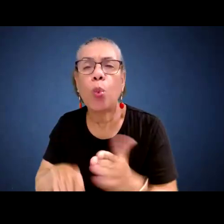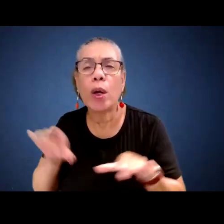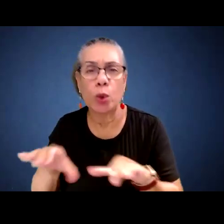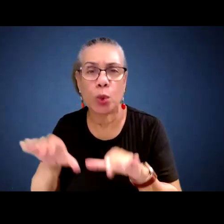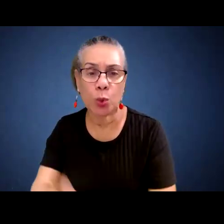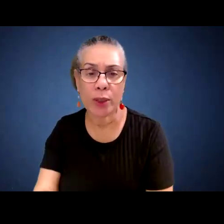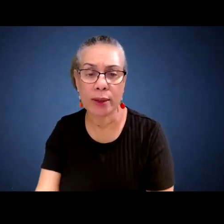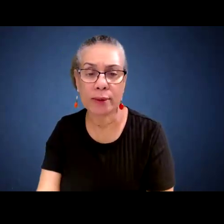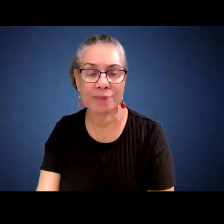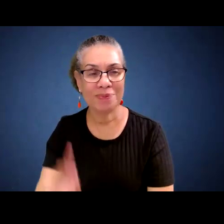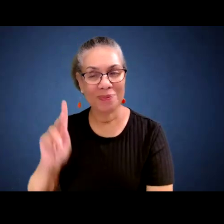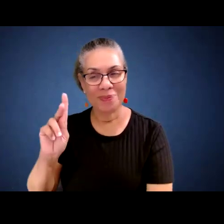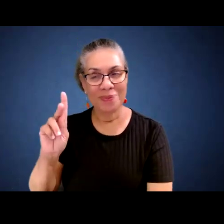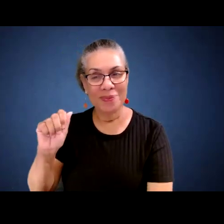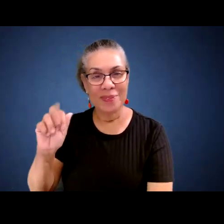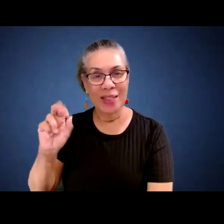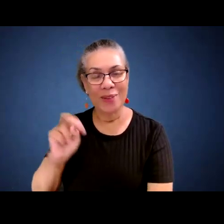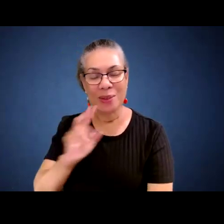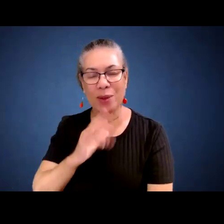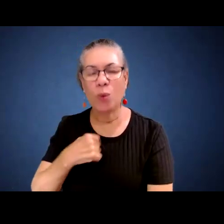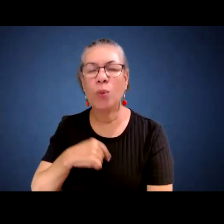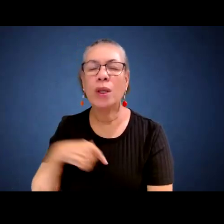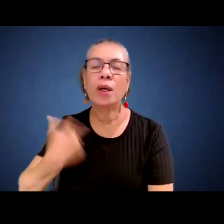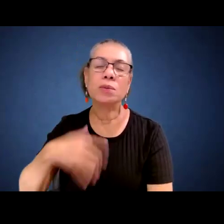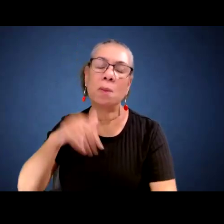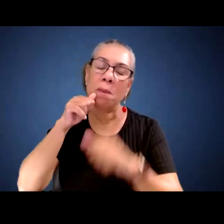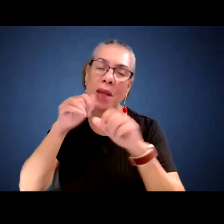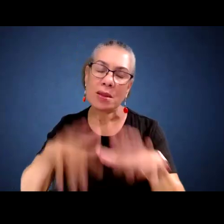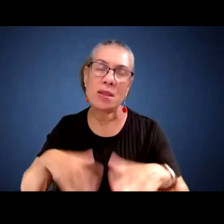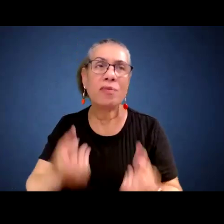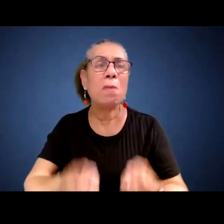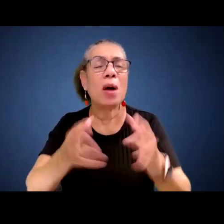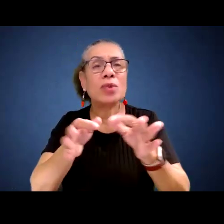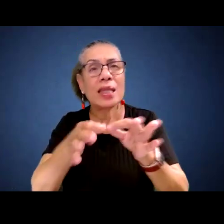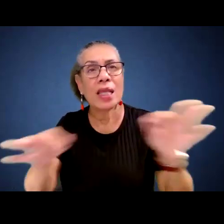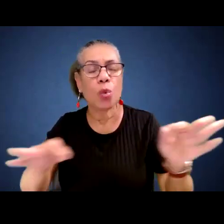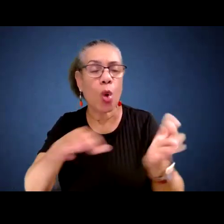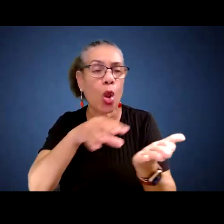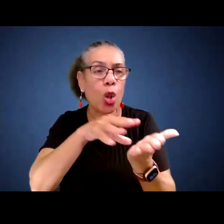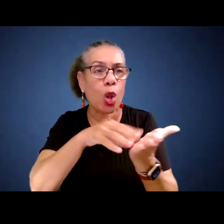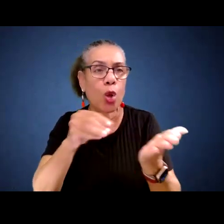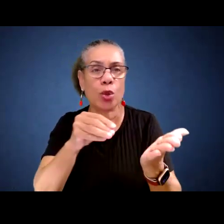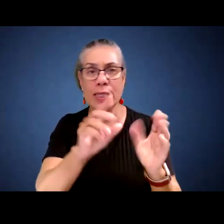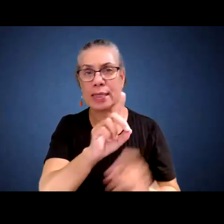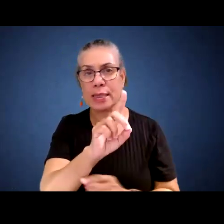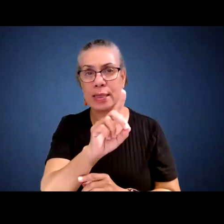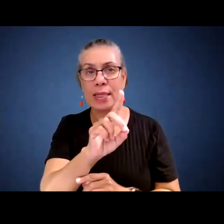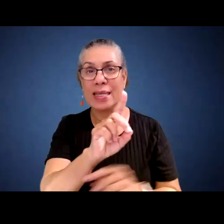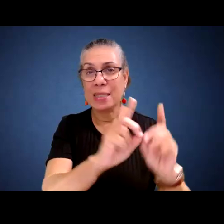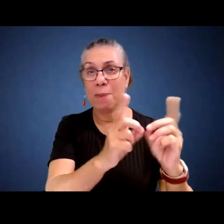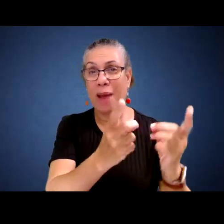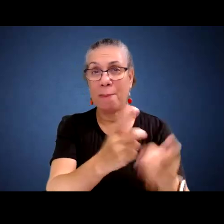Yeah, we're blessed to have a wonderful multilingual learner department chair who Mhm. does a lot of